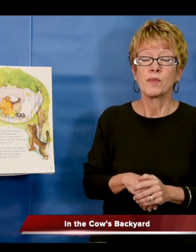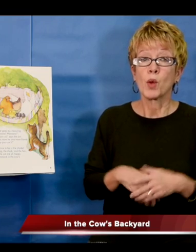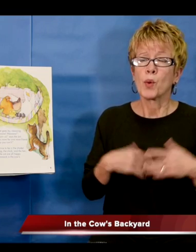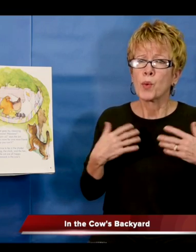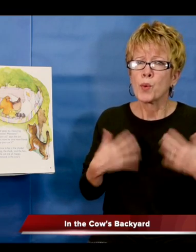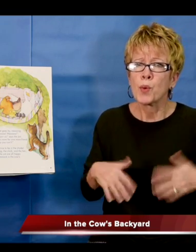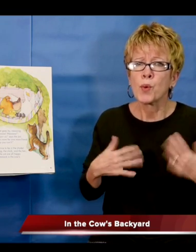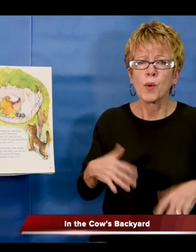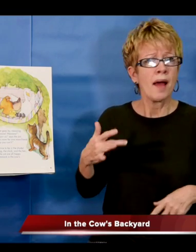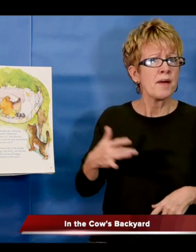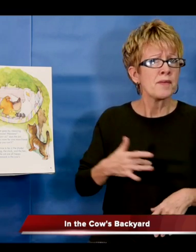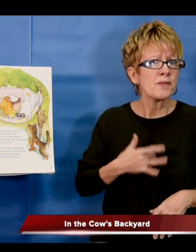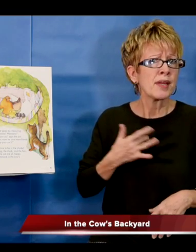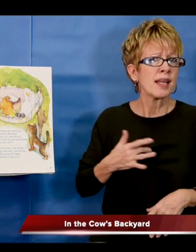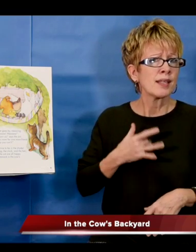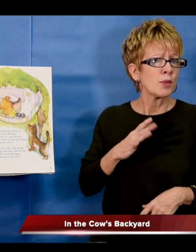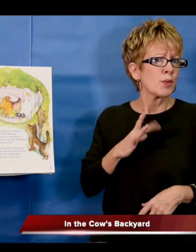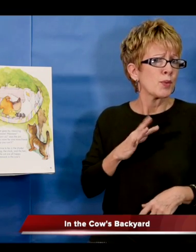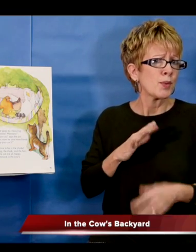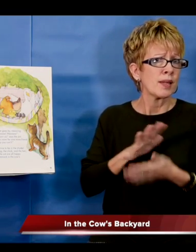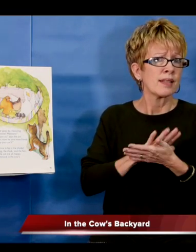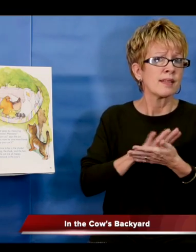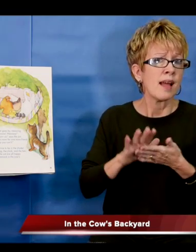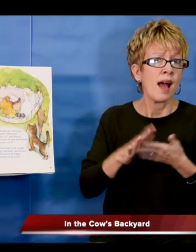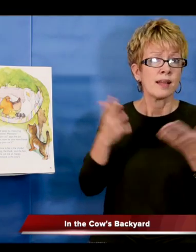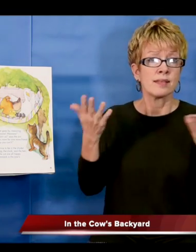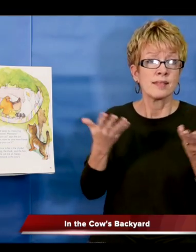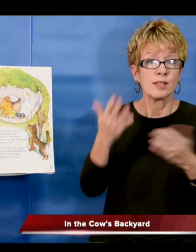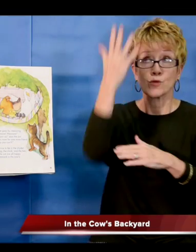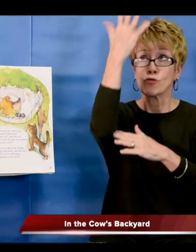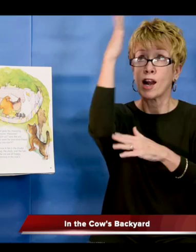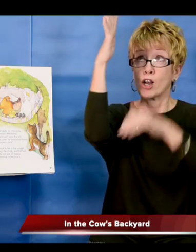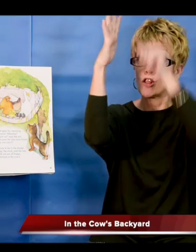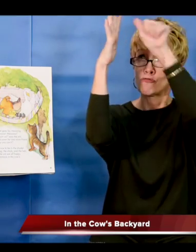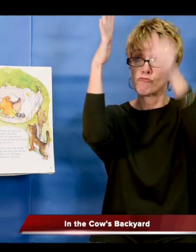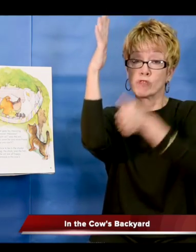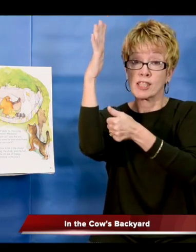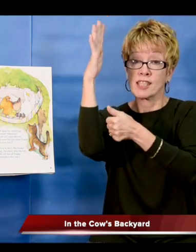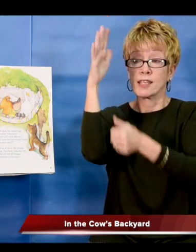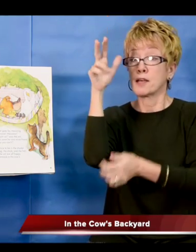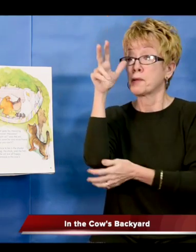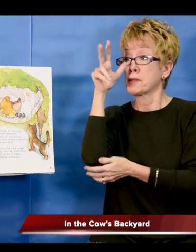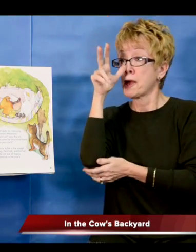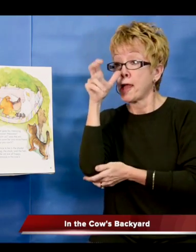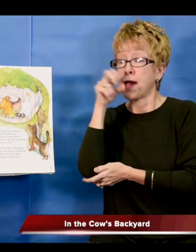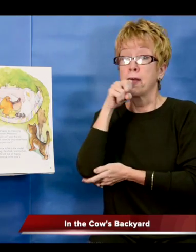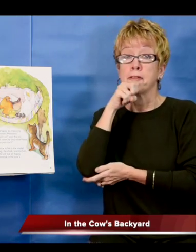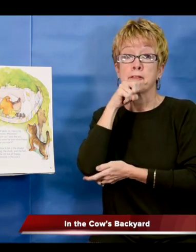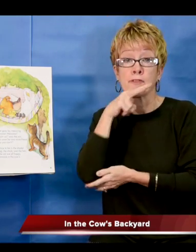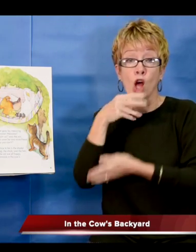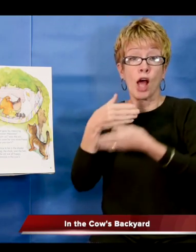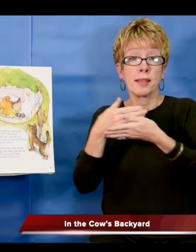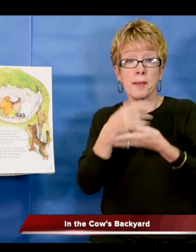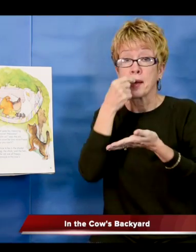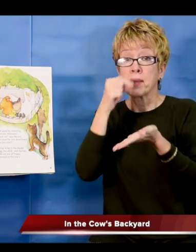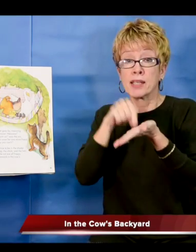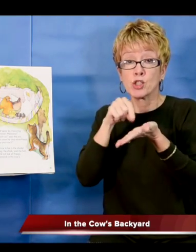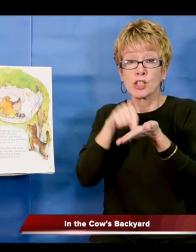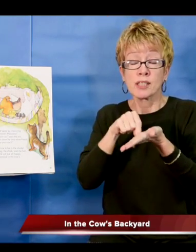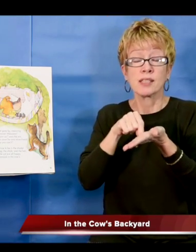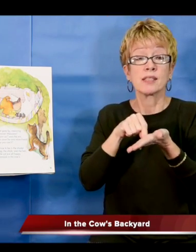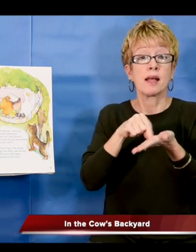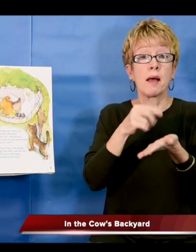My, it feels nice to be in the shade. The ant, the frog, the chick, the